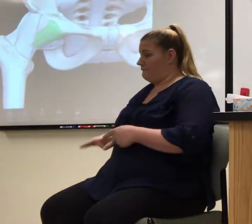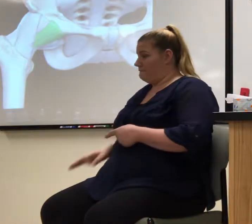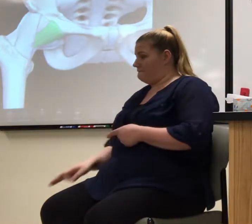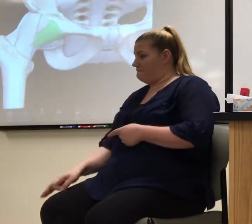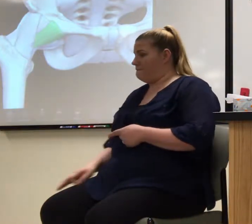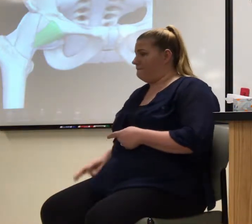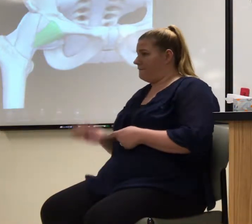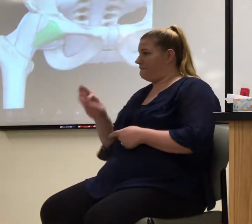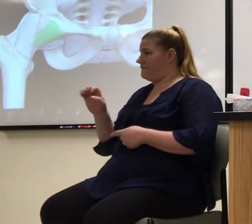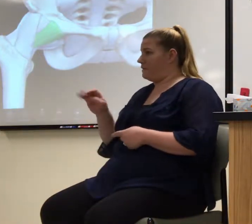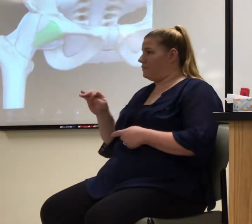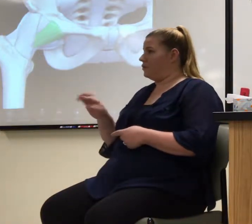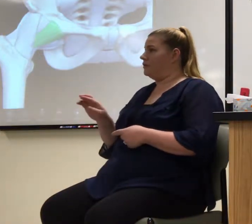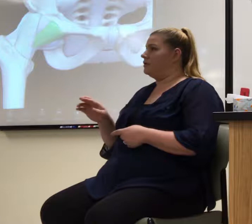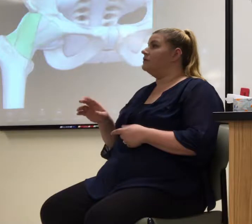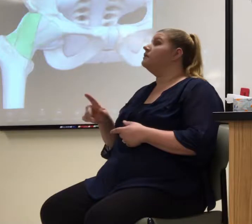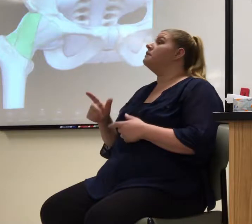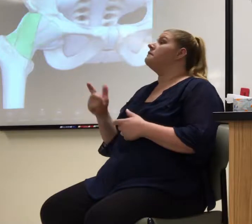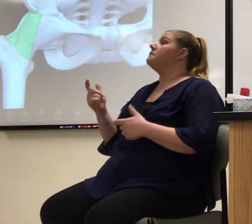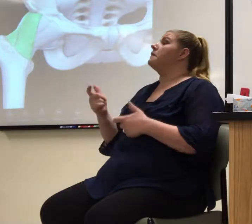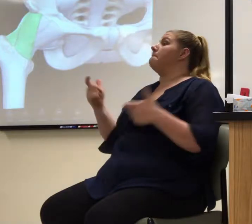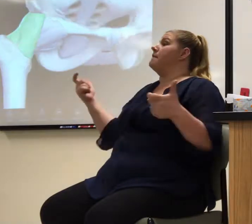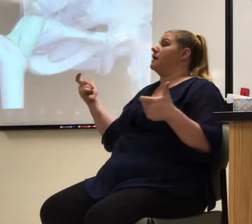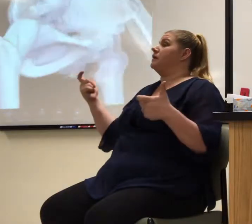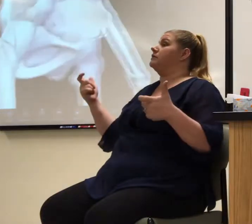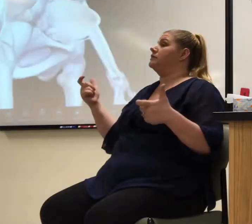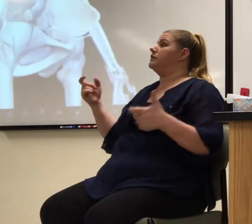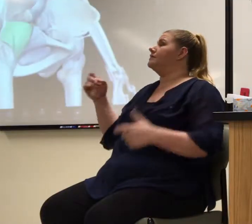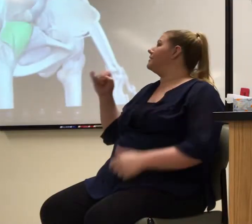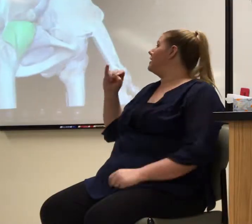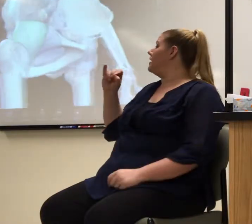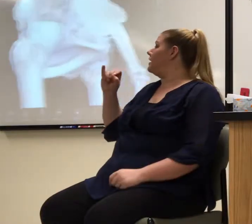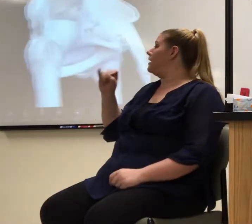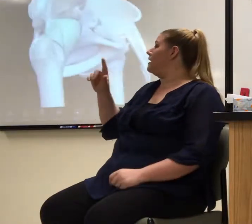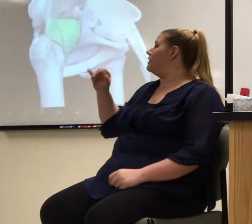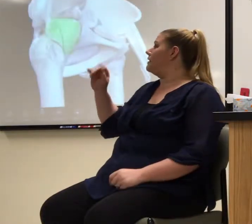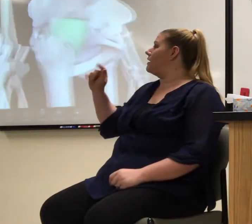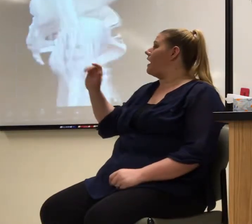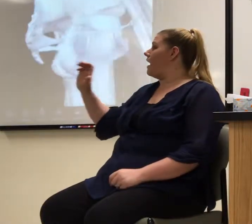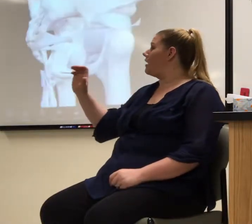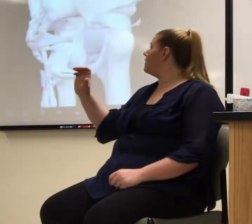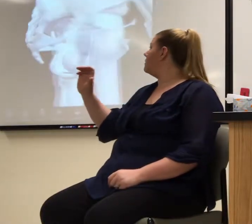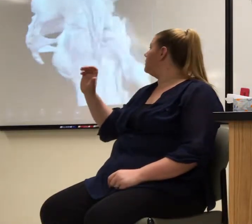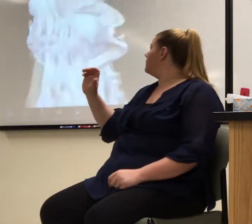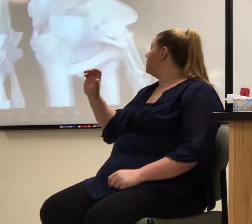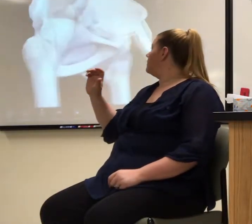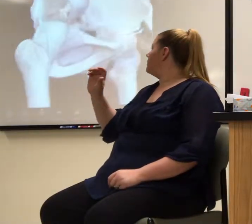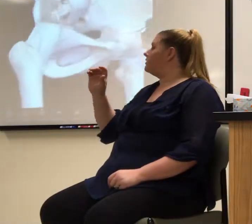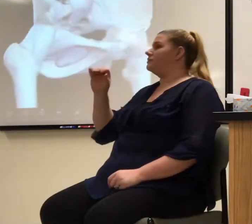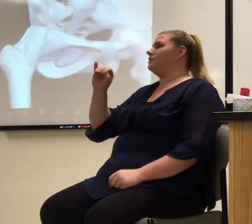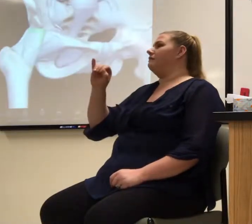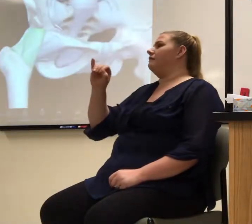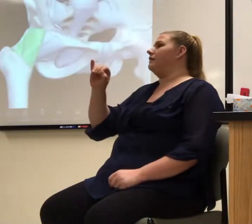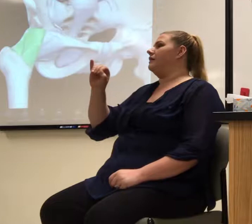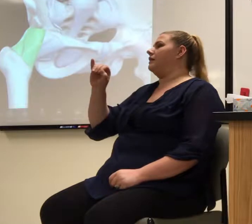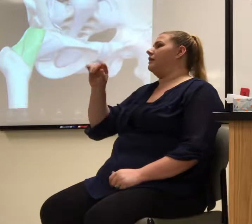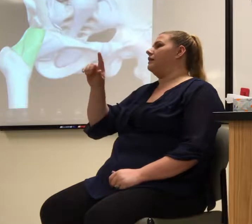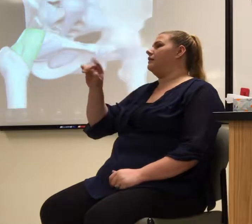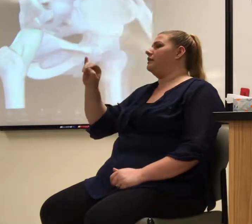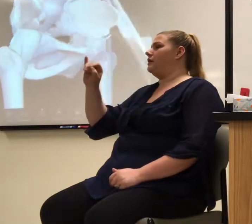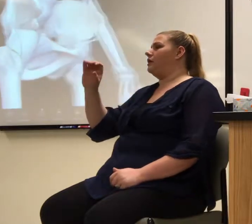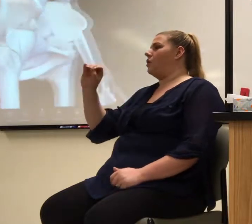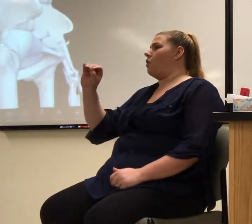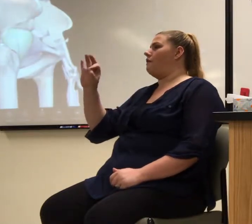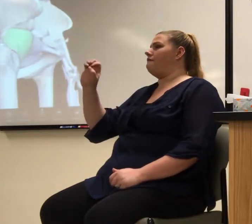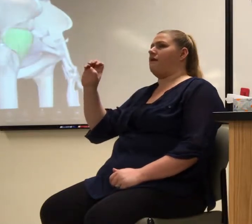The biggest one on the side is the iliac ligament, iliofemoral ligament, highlighted in green. You can see it